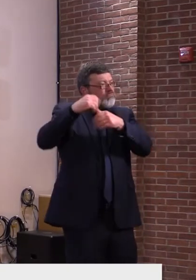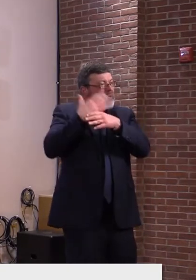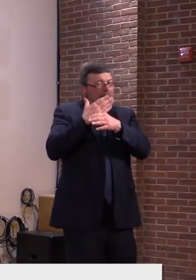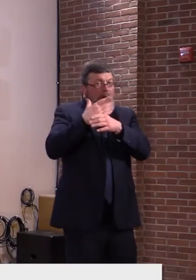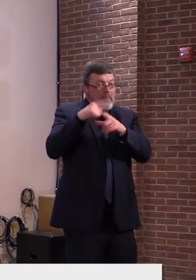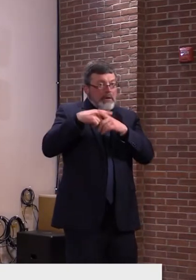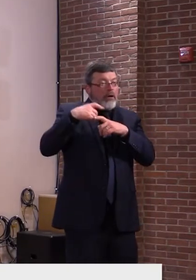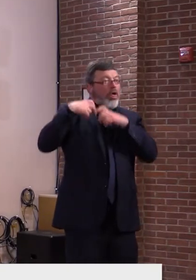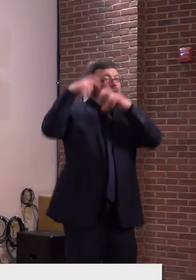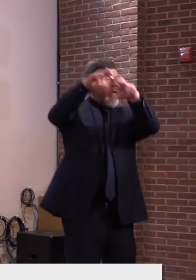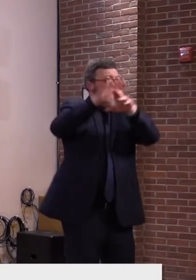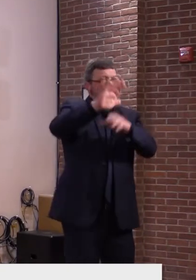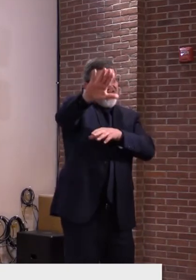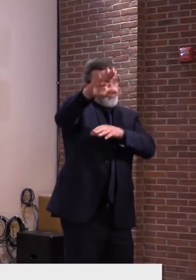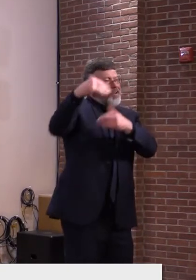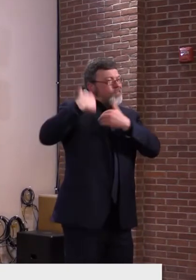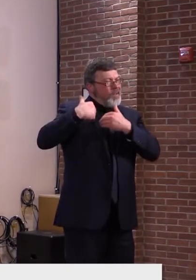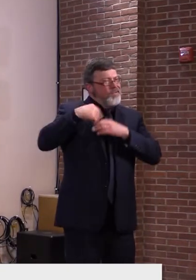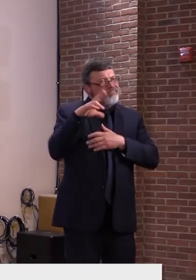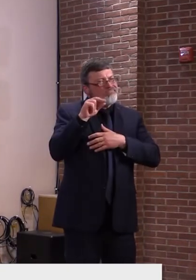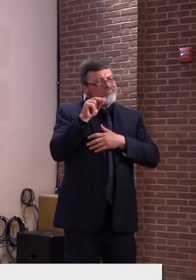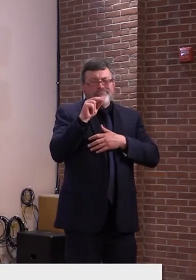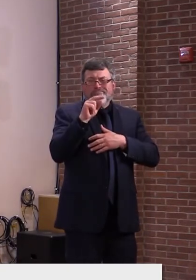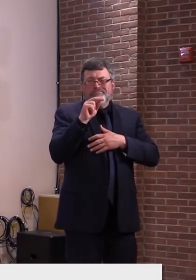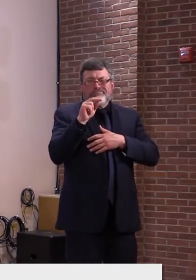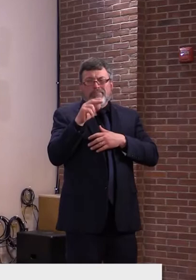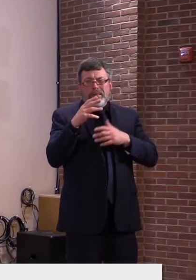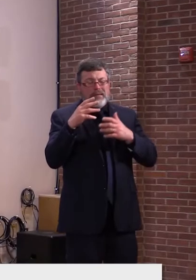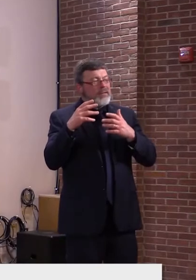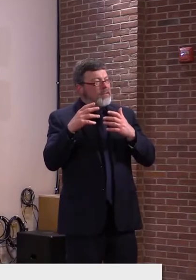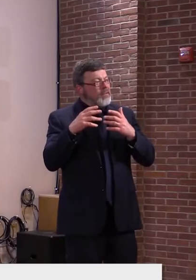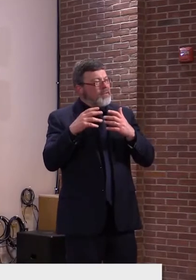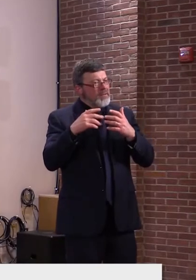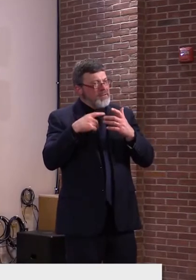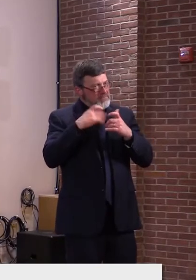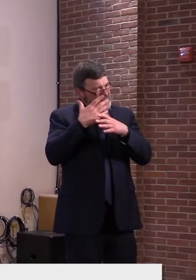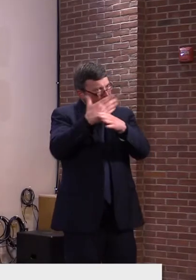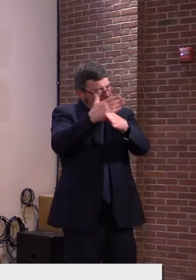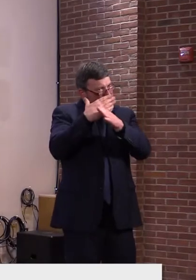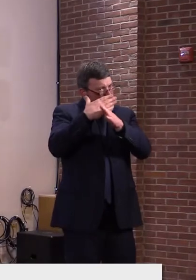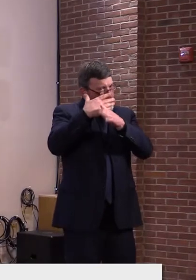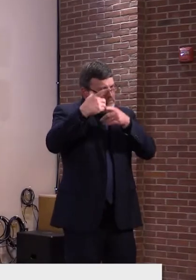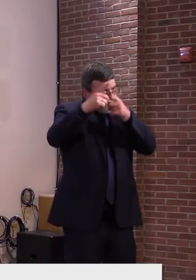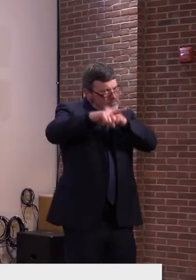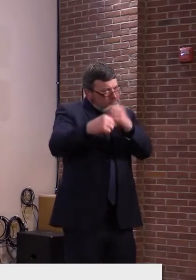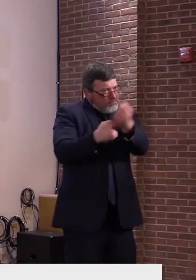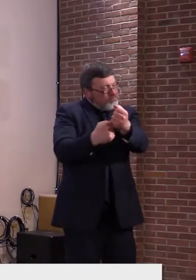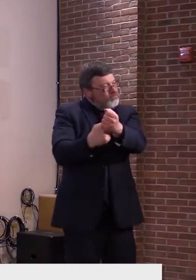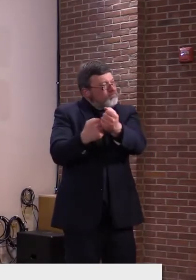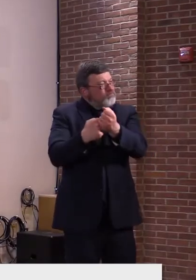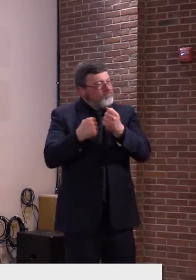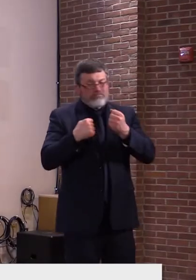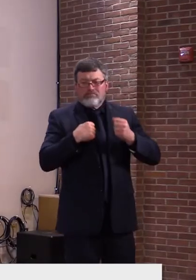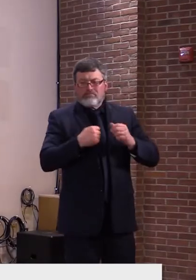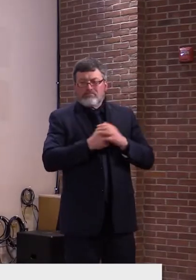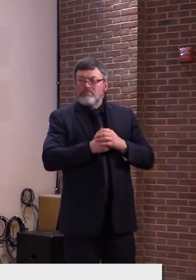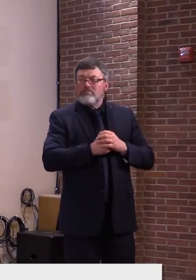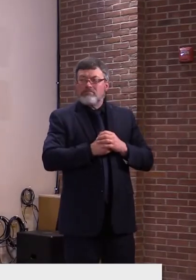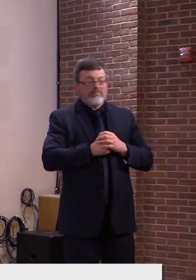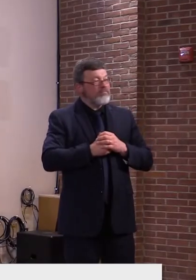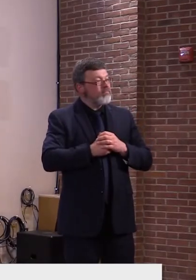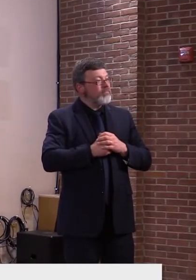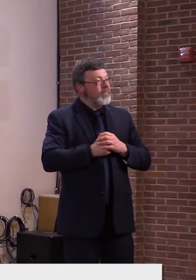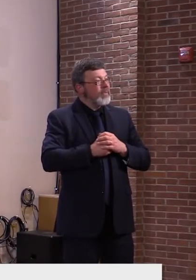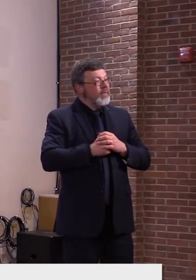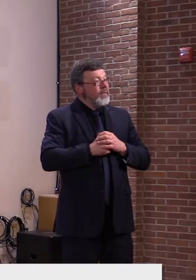In reality, David would go far beyond those two initiatives, far beyond. But that's the two that